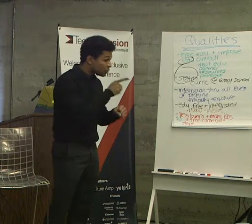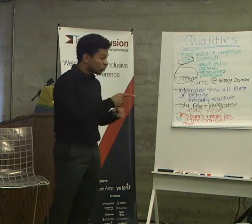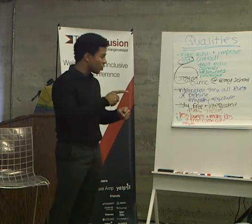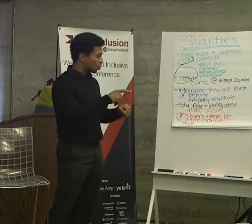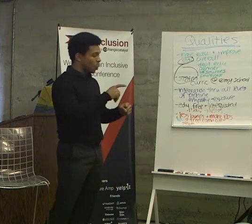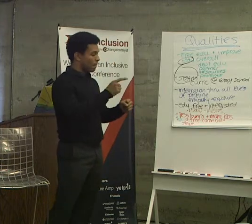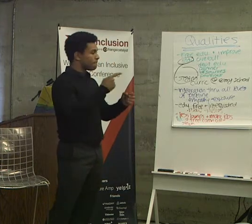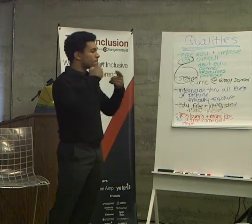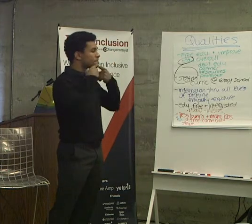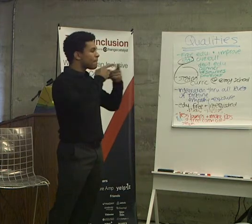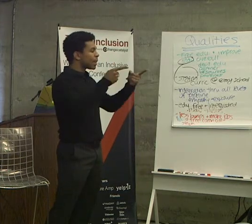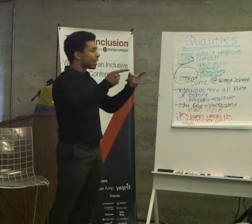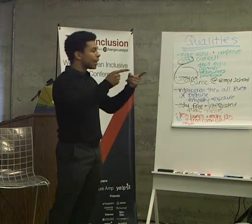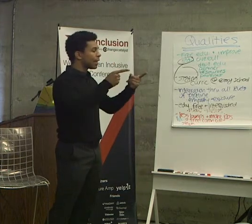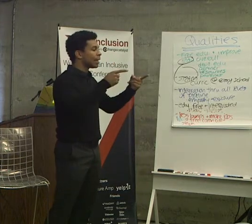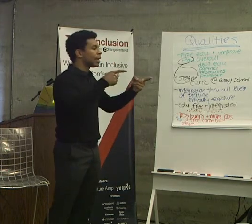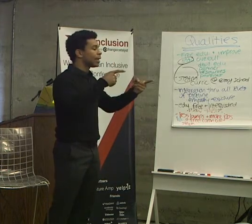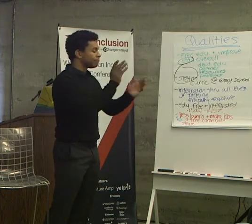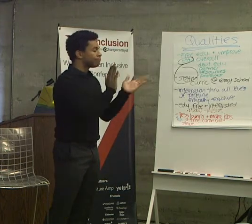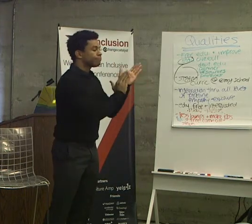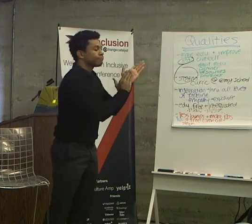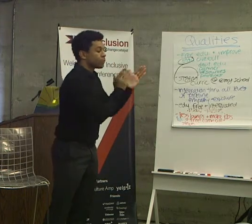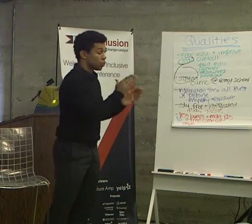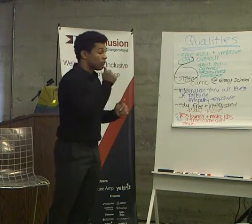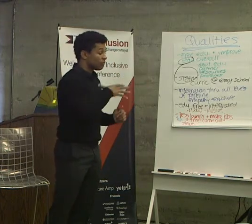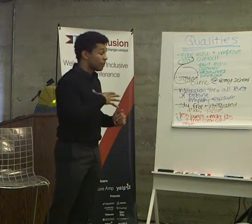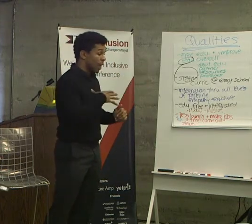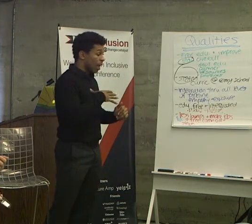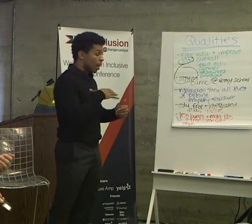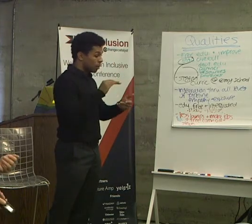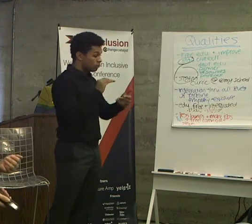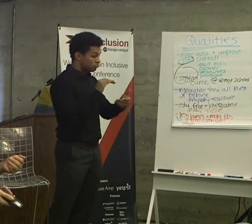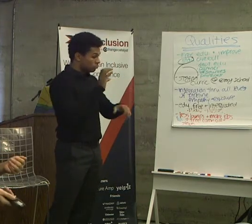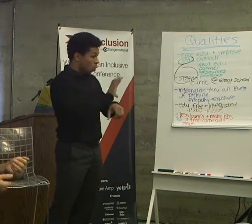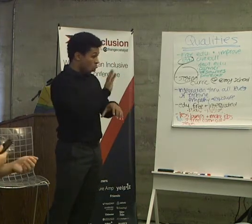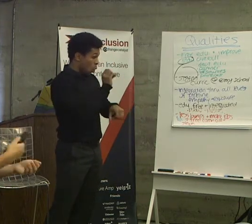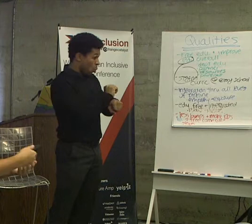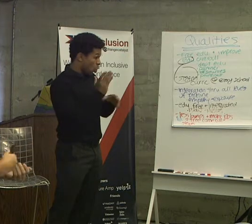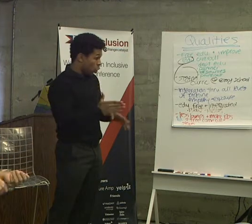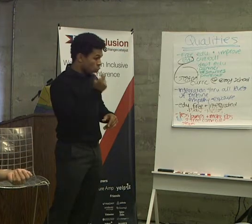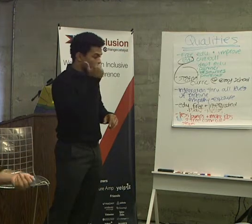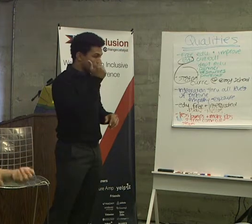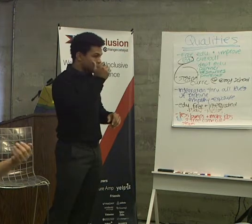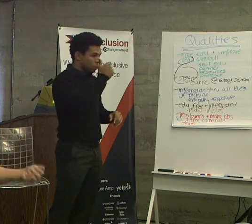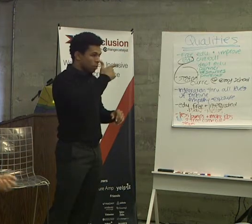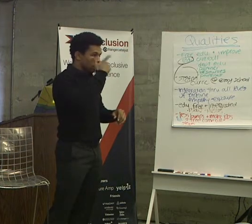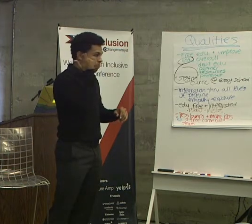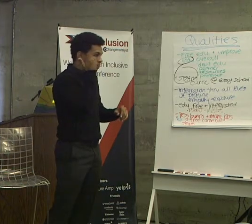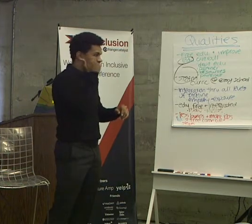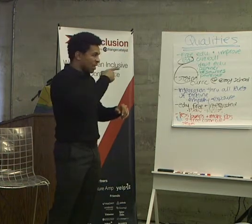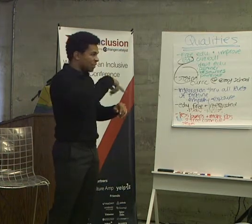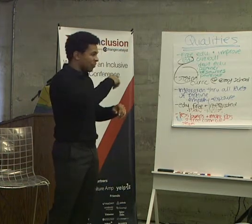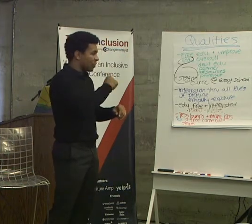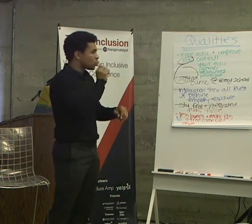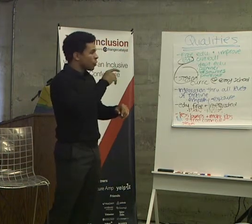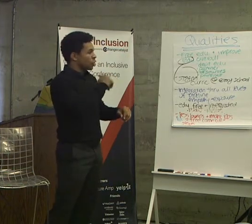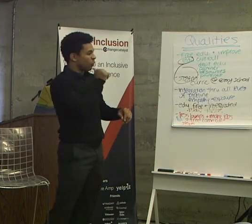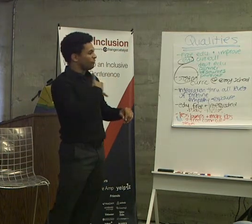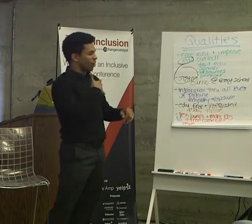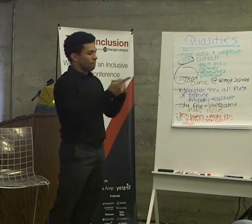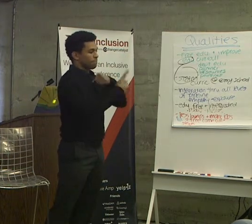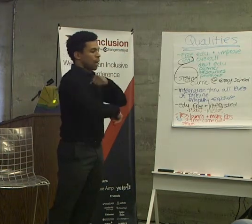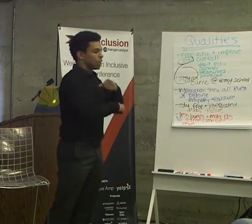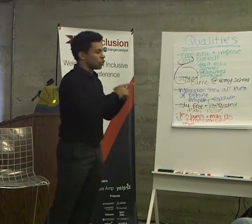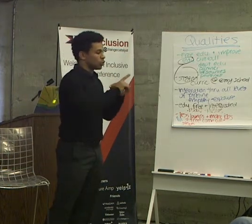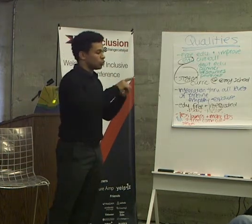female colleagues because they get punished when they advocate for themselves? Can you just say thank you or congratulations to that